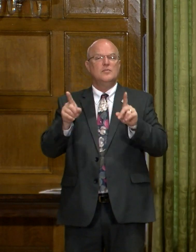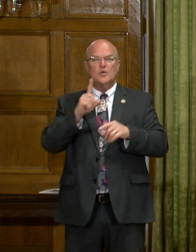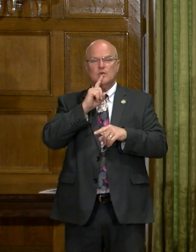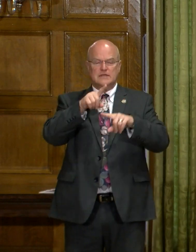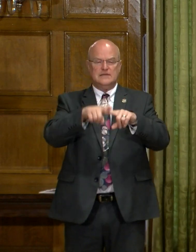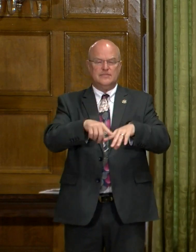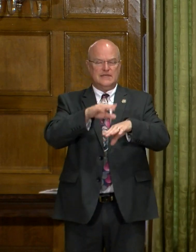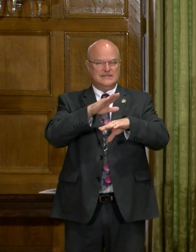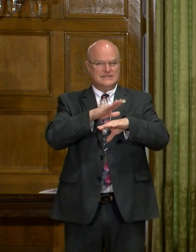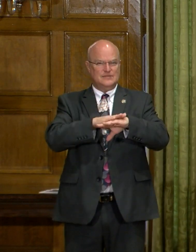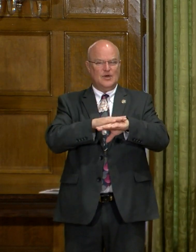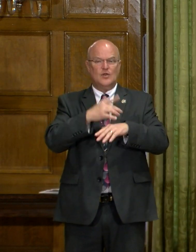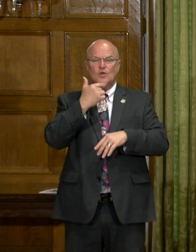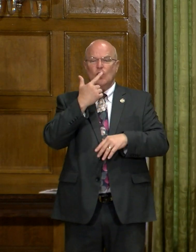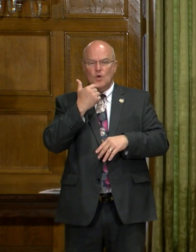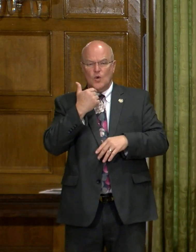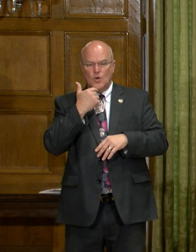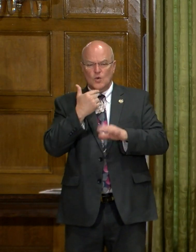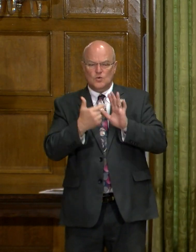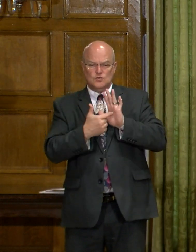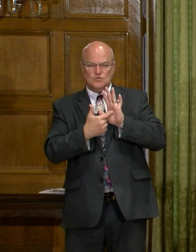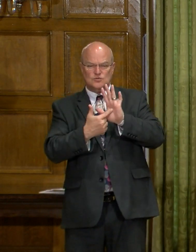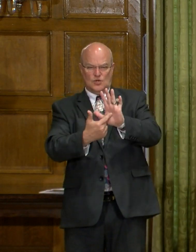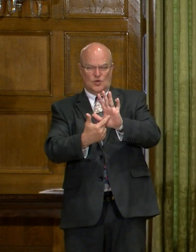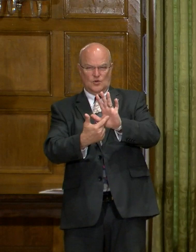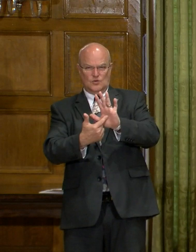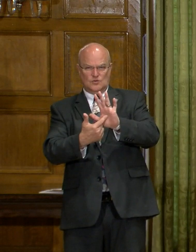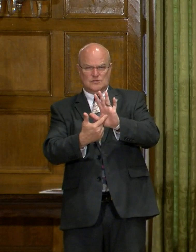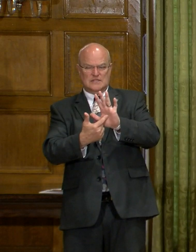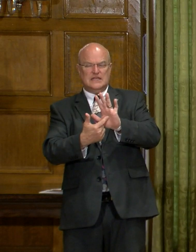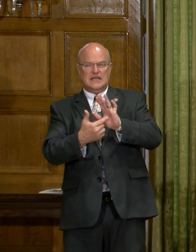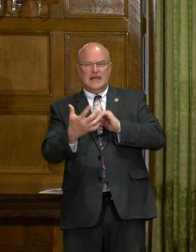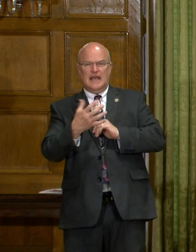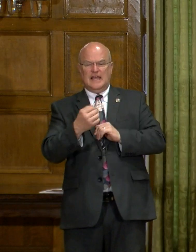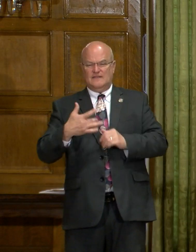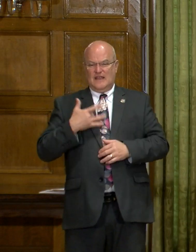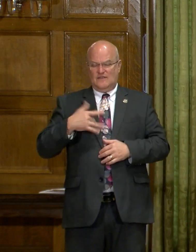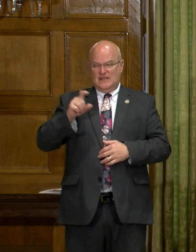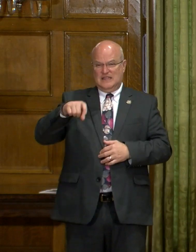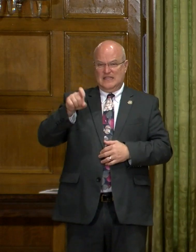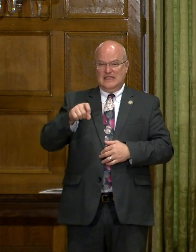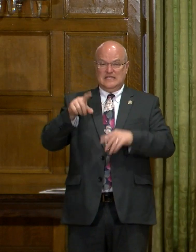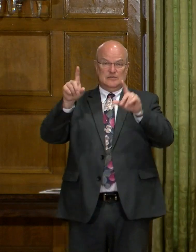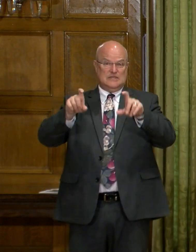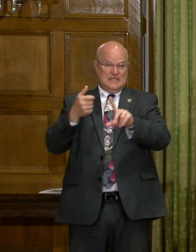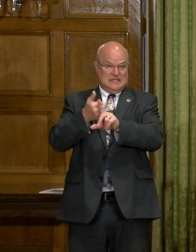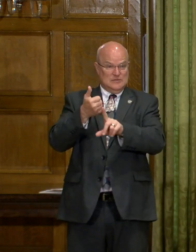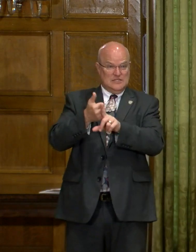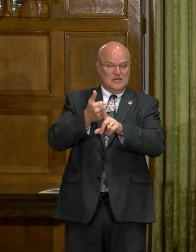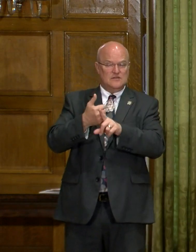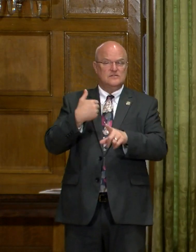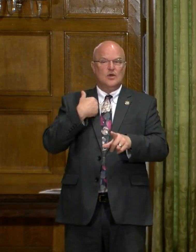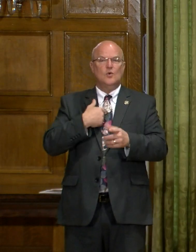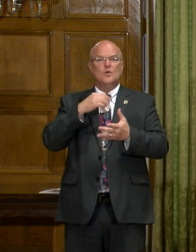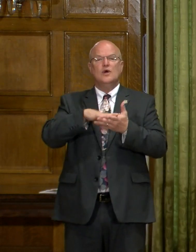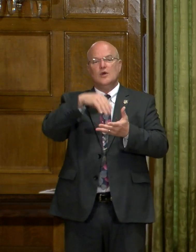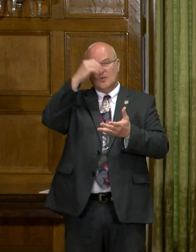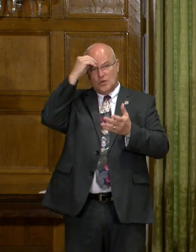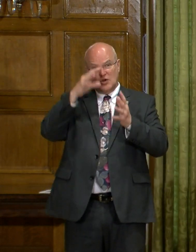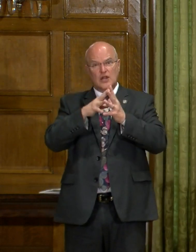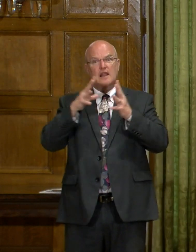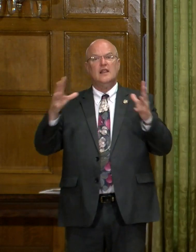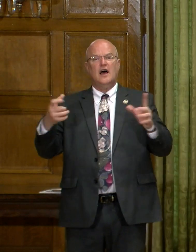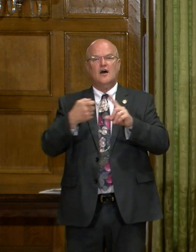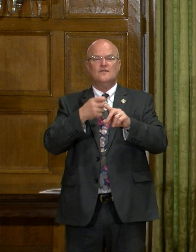really depends upon who is symptomatic out there and whether they feel the need to be tested. So we're going to learn a